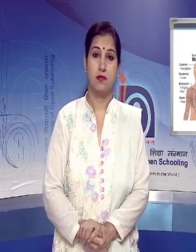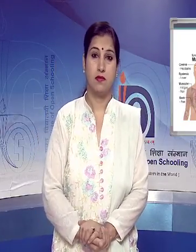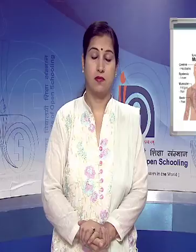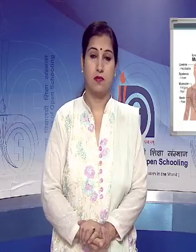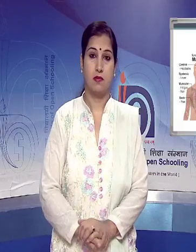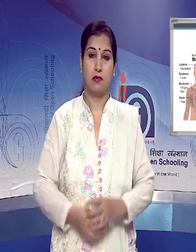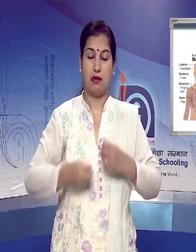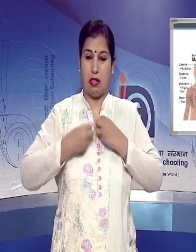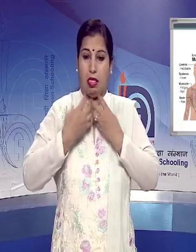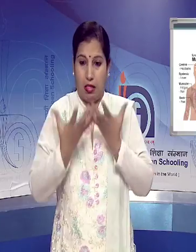vomiting days.